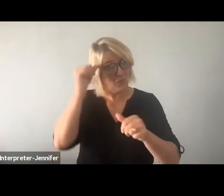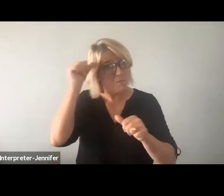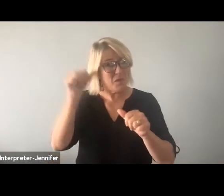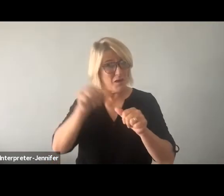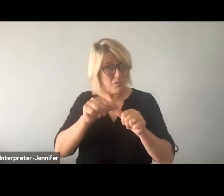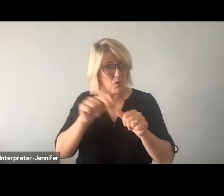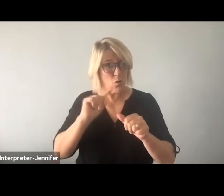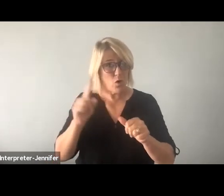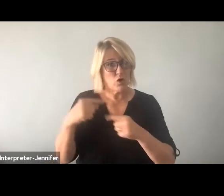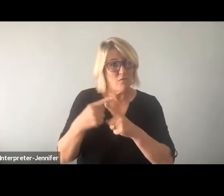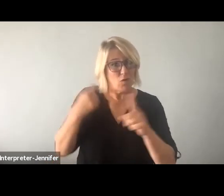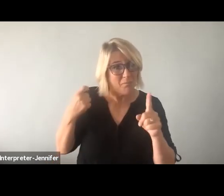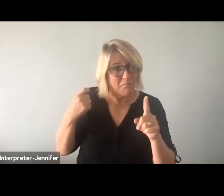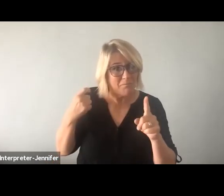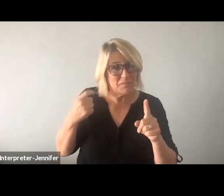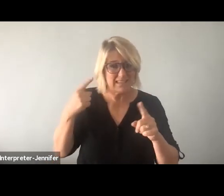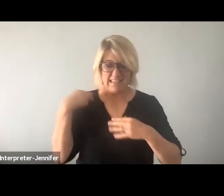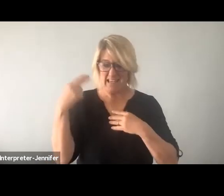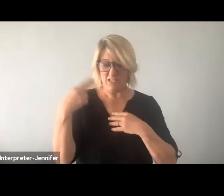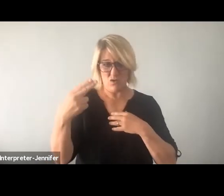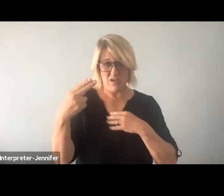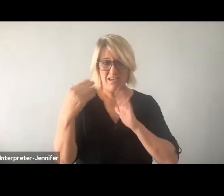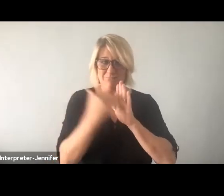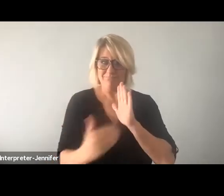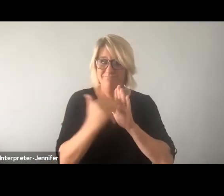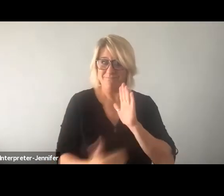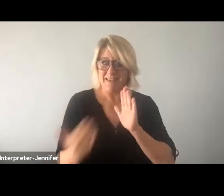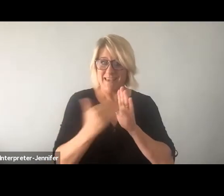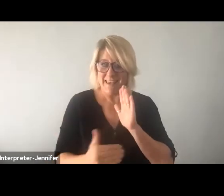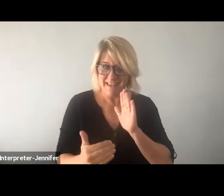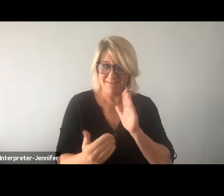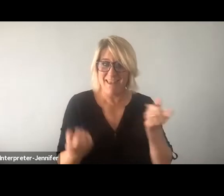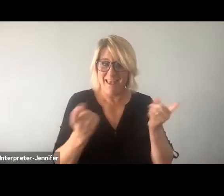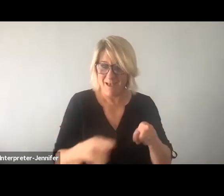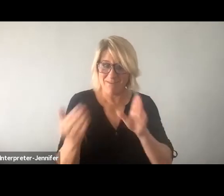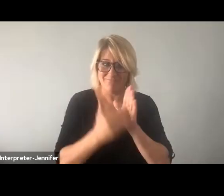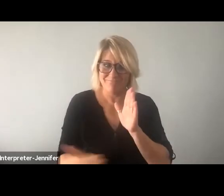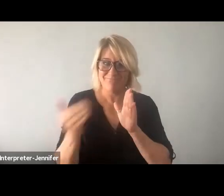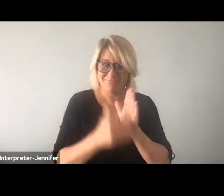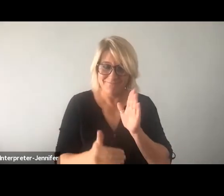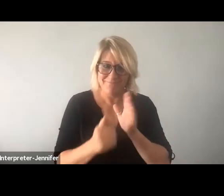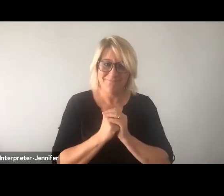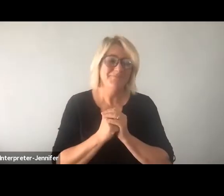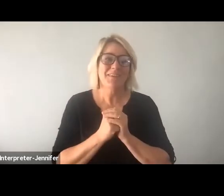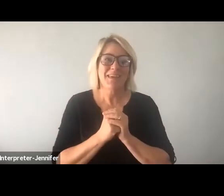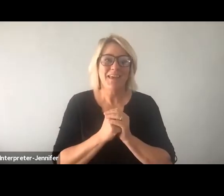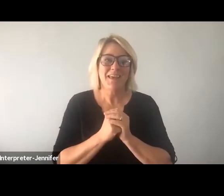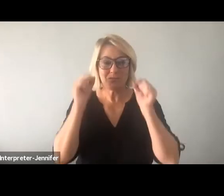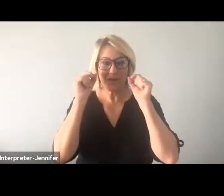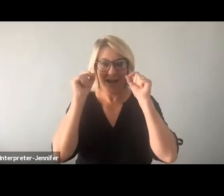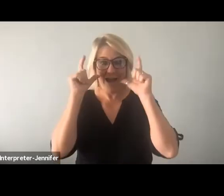you've been, because history repeats itself again and again. Keep your eyes